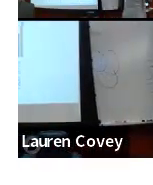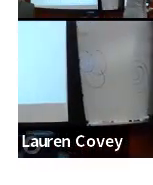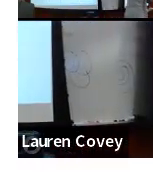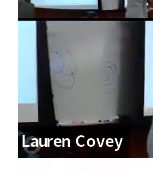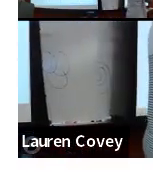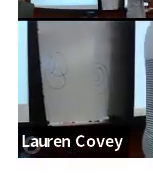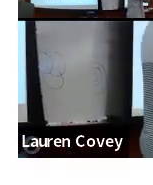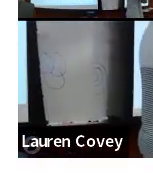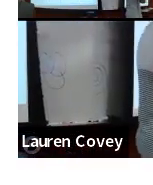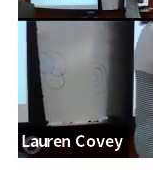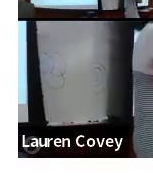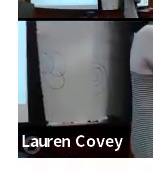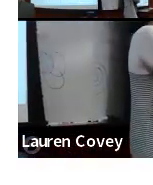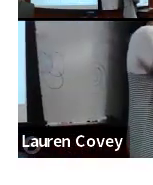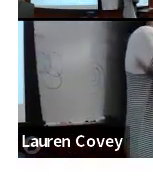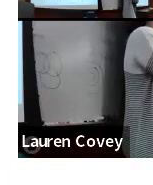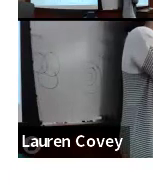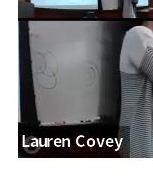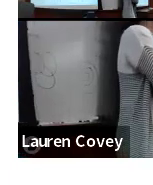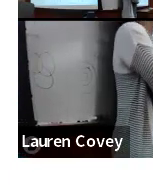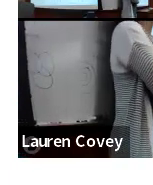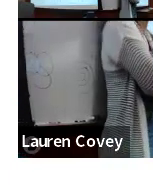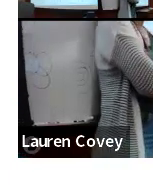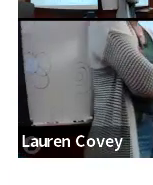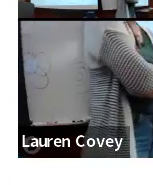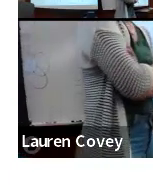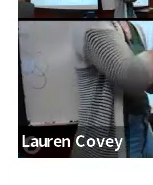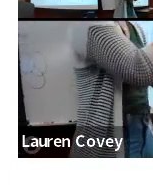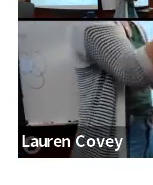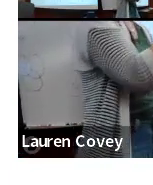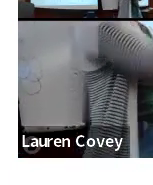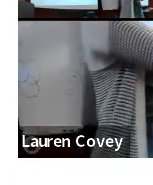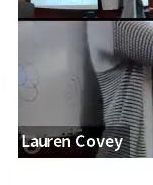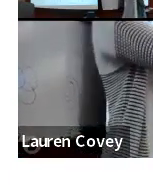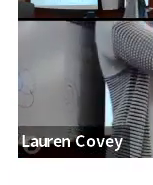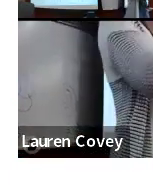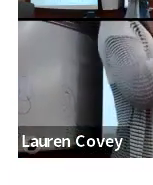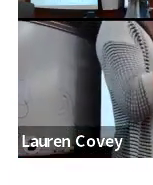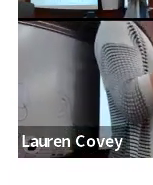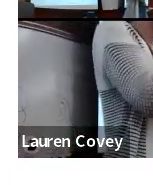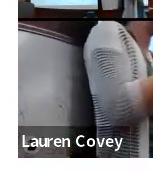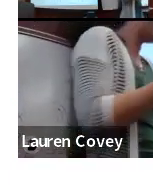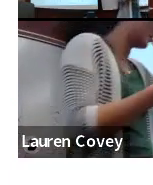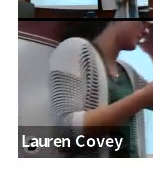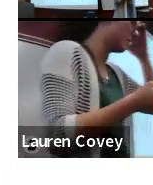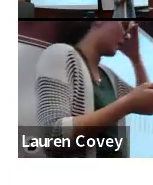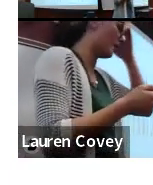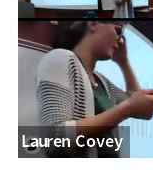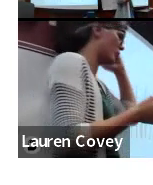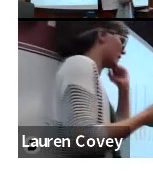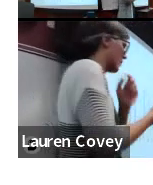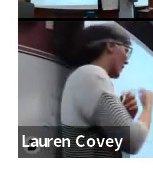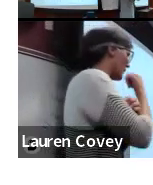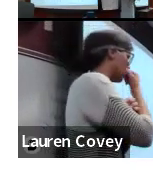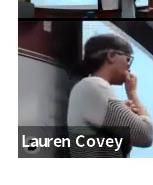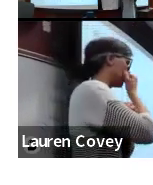these stories, we didn't actually find gestures really. They were just sort of to the point, and they just sort of addressed the